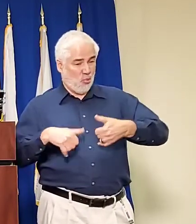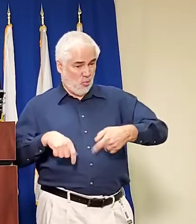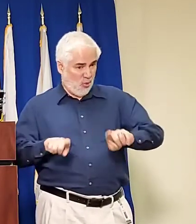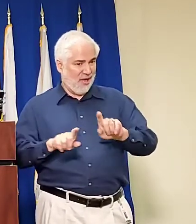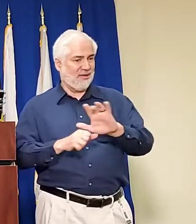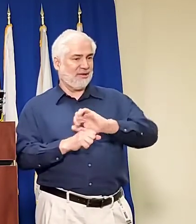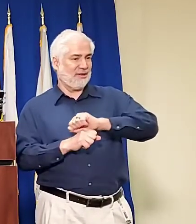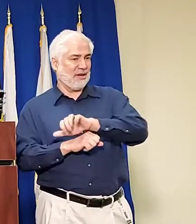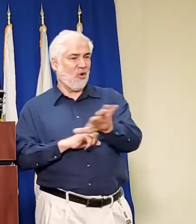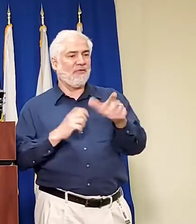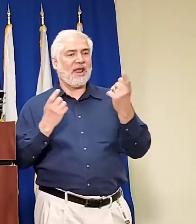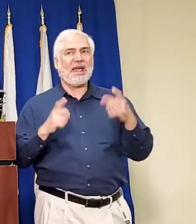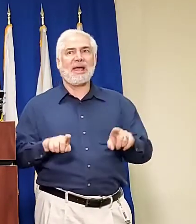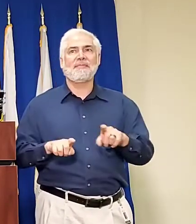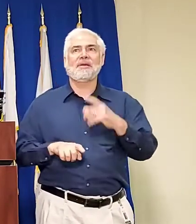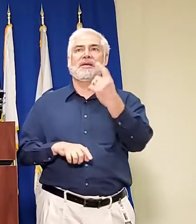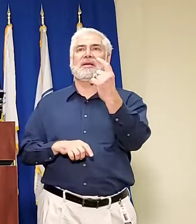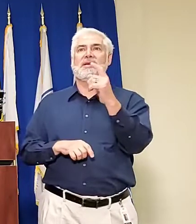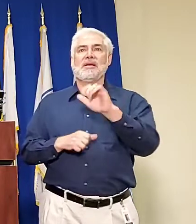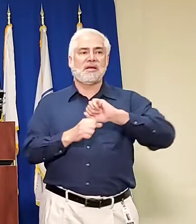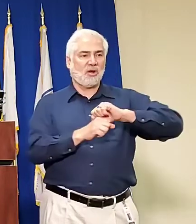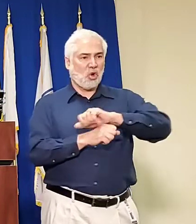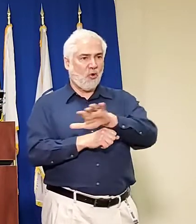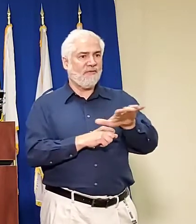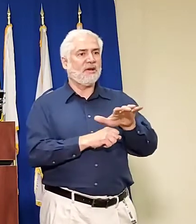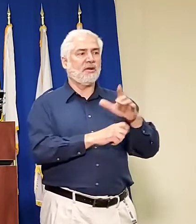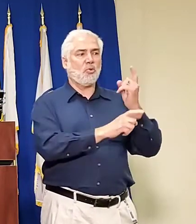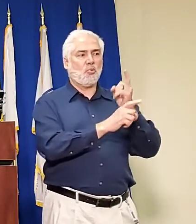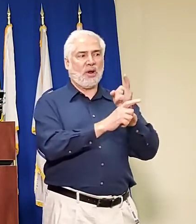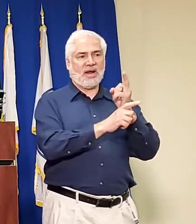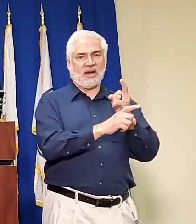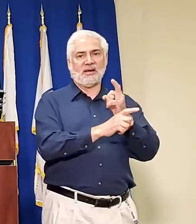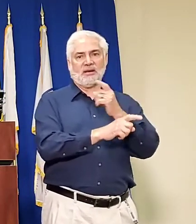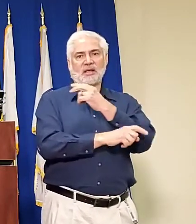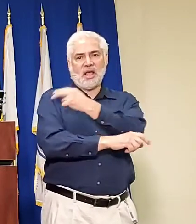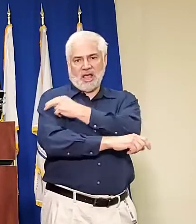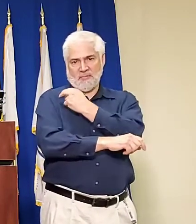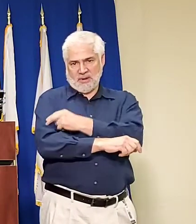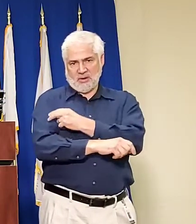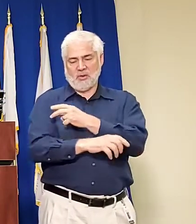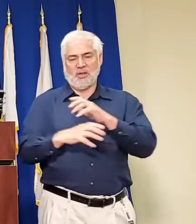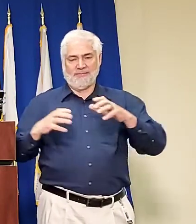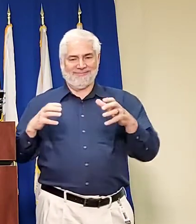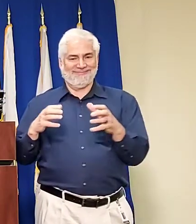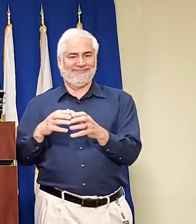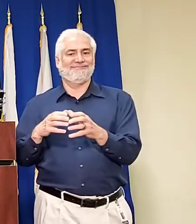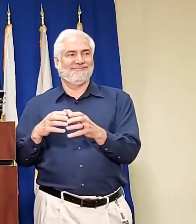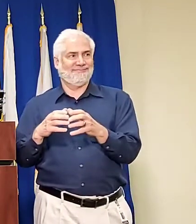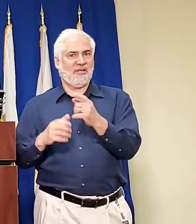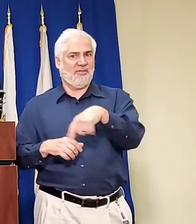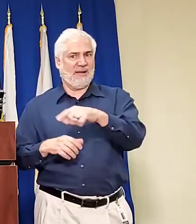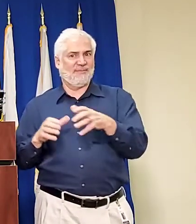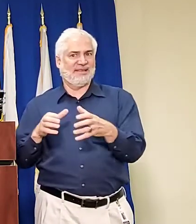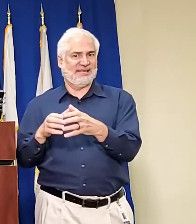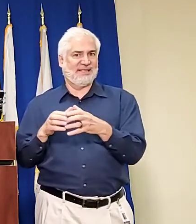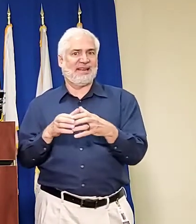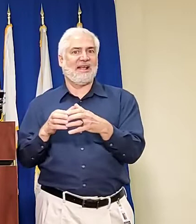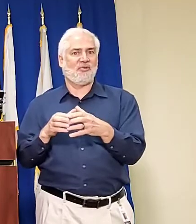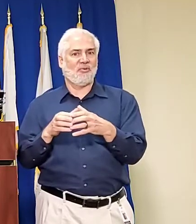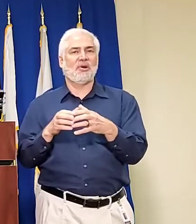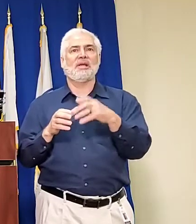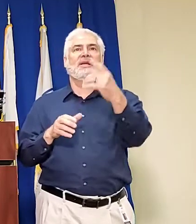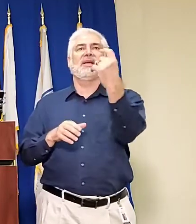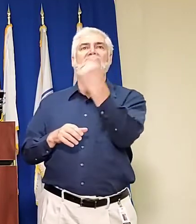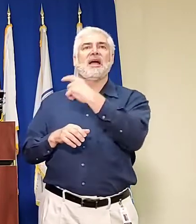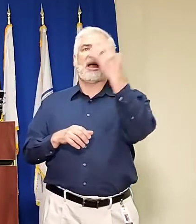then Go ahead. so then the COVID patients would just be in the regular hospital? Right, you want to try to keep them all together if you can. Yeah. Dr. Householder,